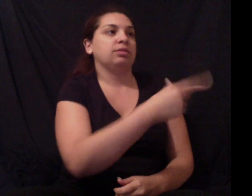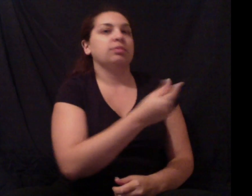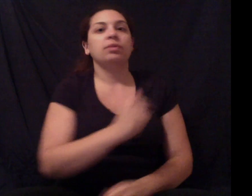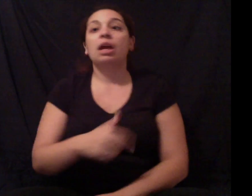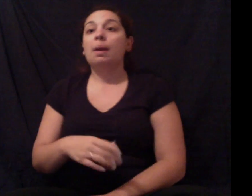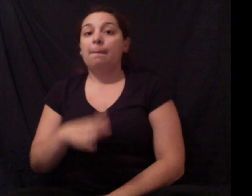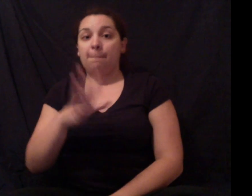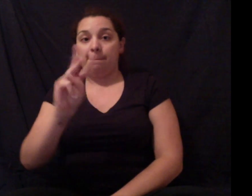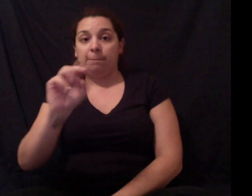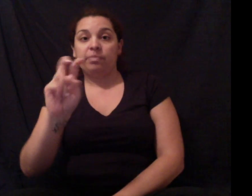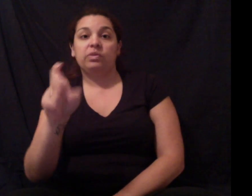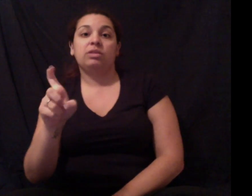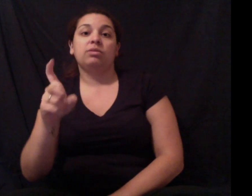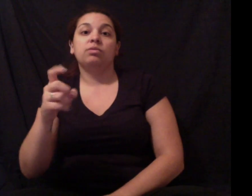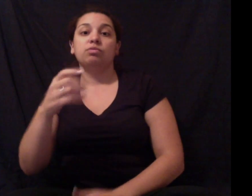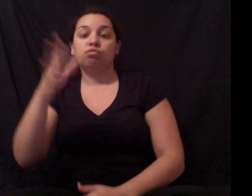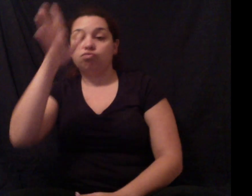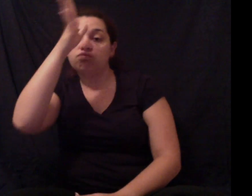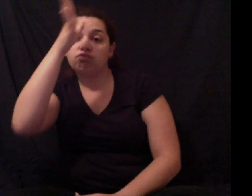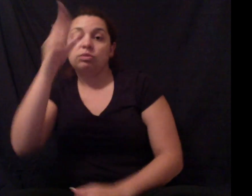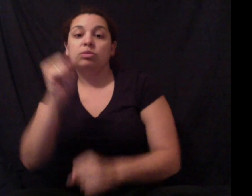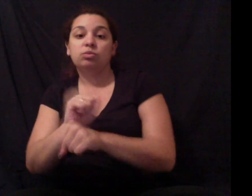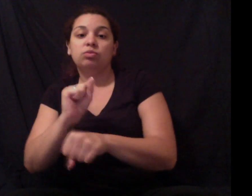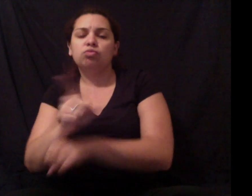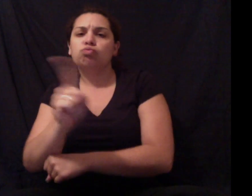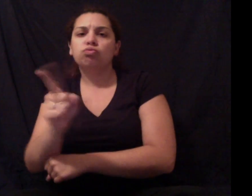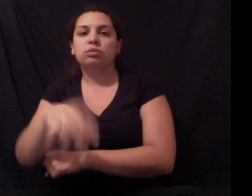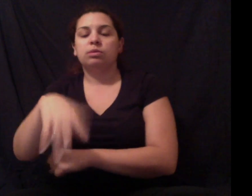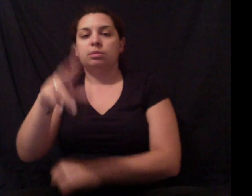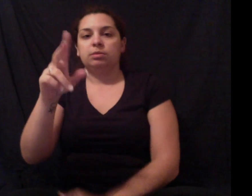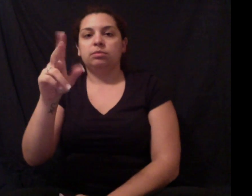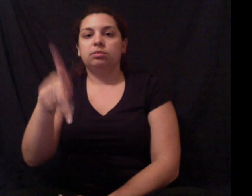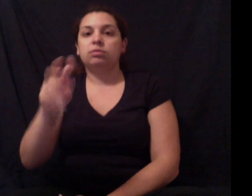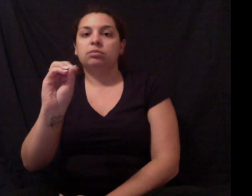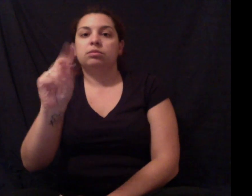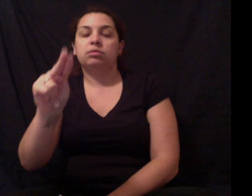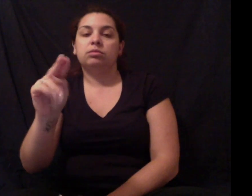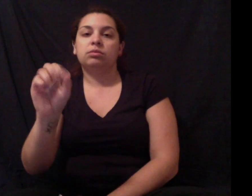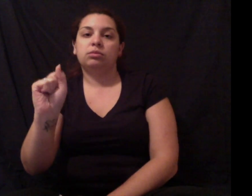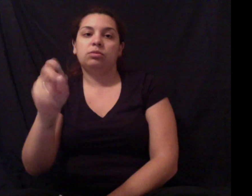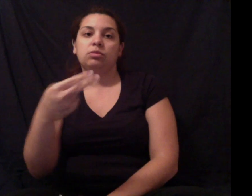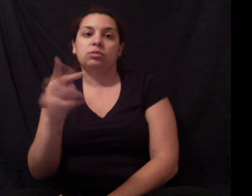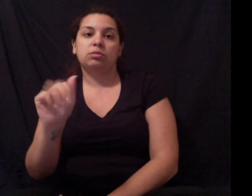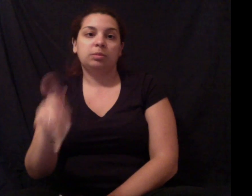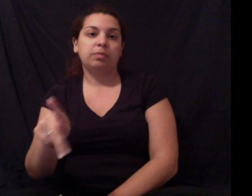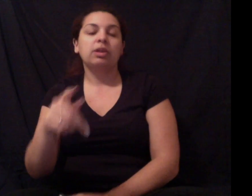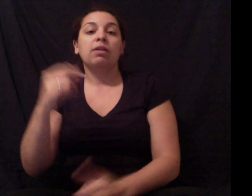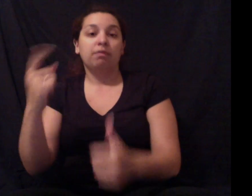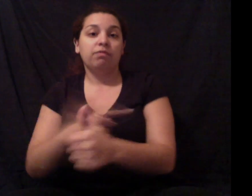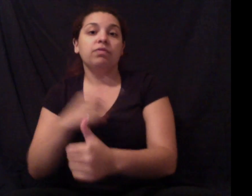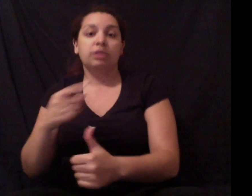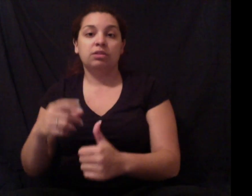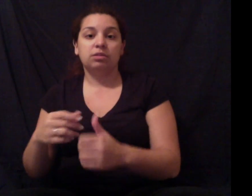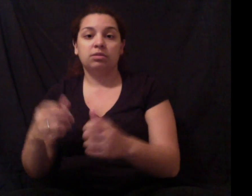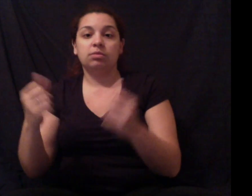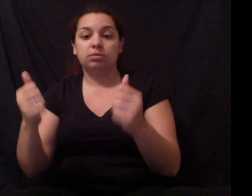actually worked at a pawn shop, and that's how young Max was able to get his very first console. In fact, it was an old Atari was the first